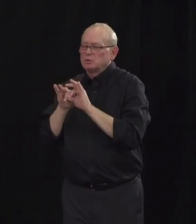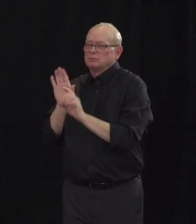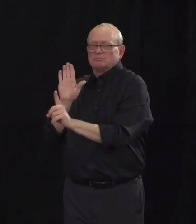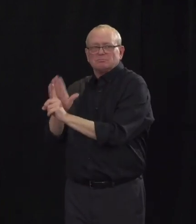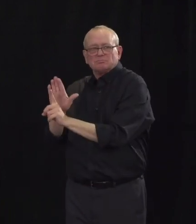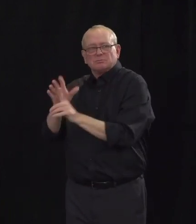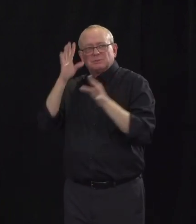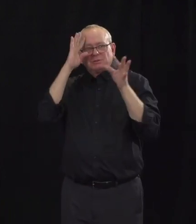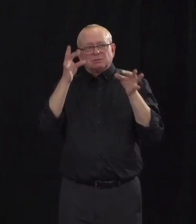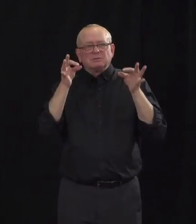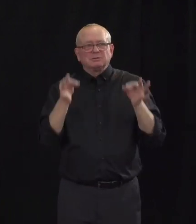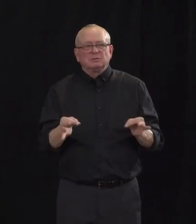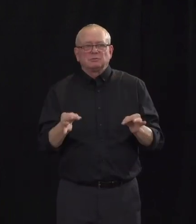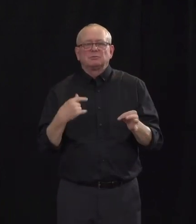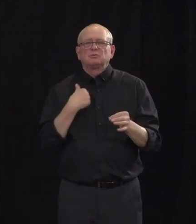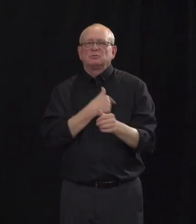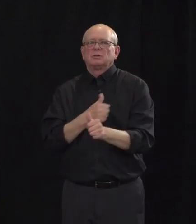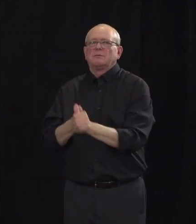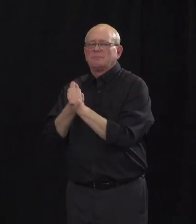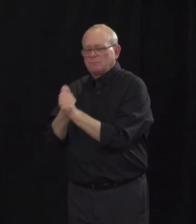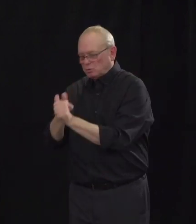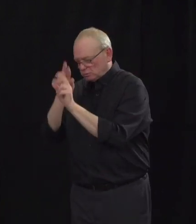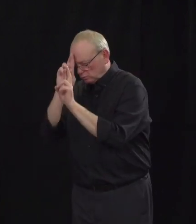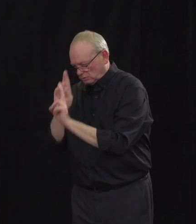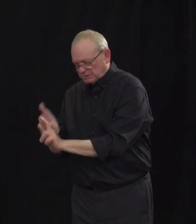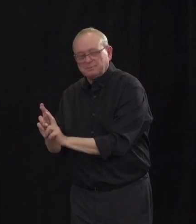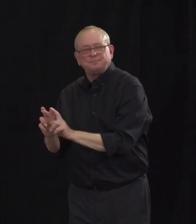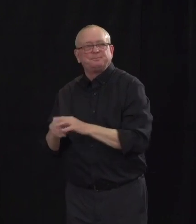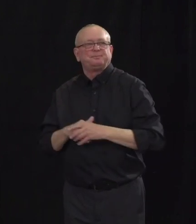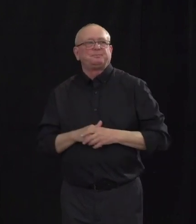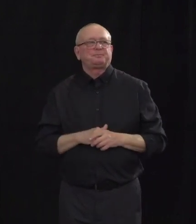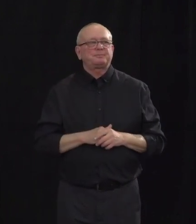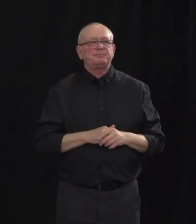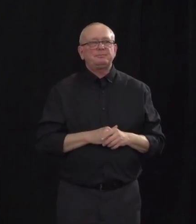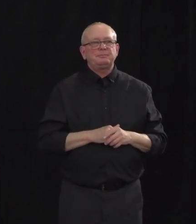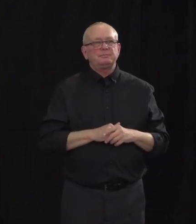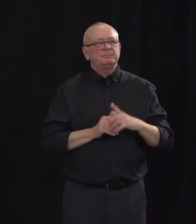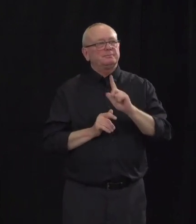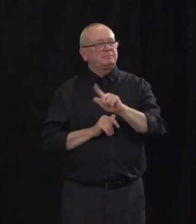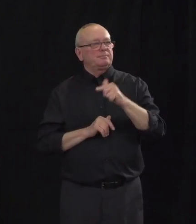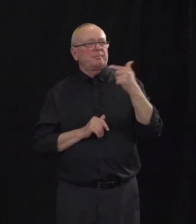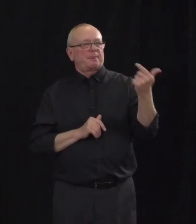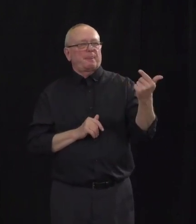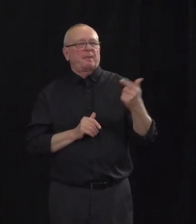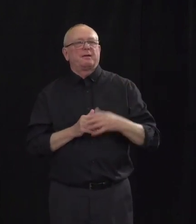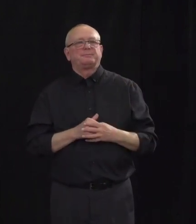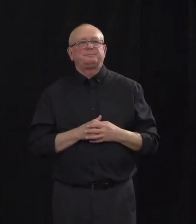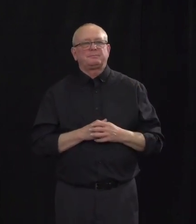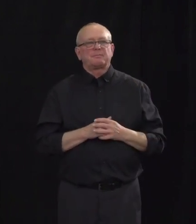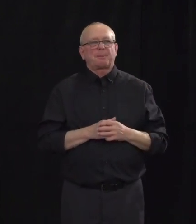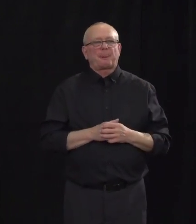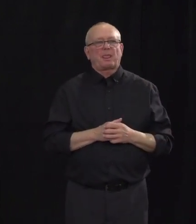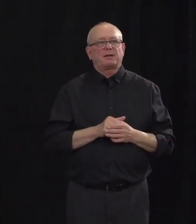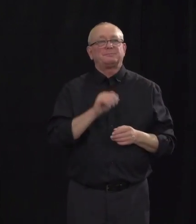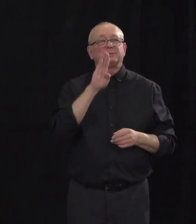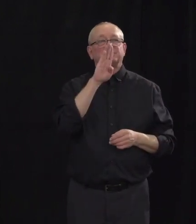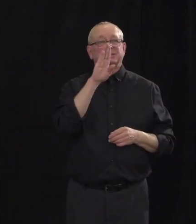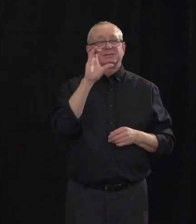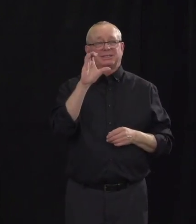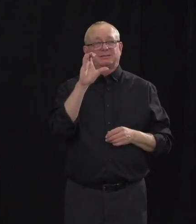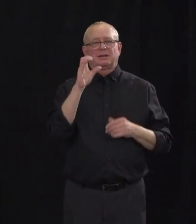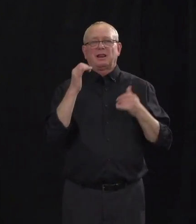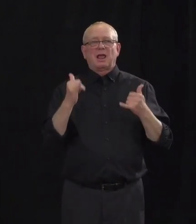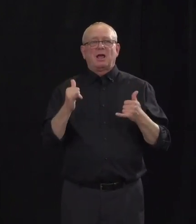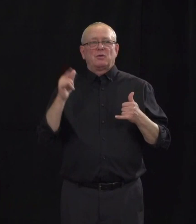Hi, this question is for Dr. Hinshaw. BC released some modeling data today showing that their restrictions have halved the spread of the